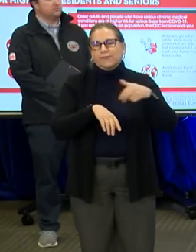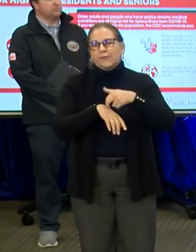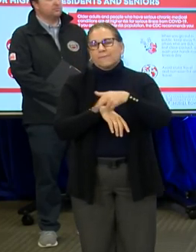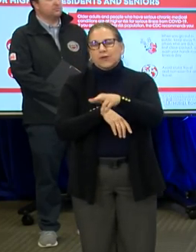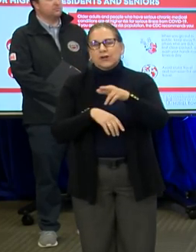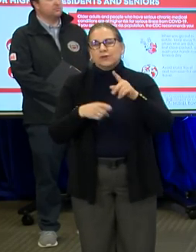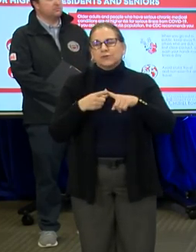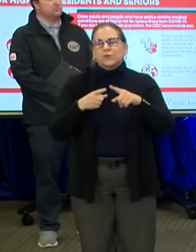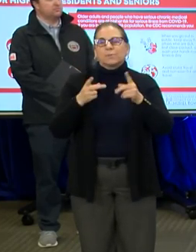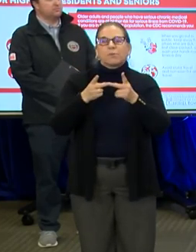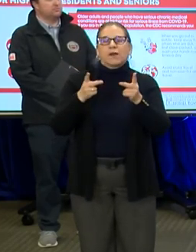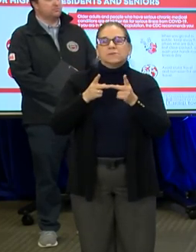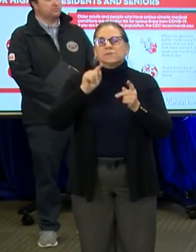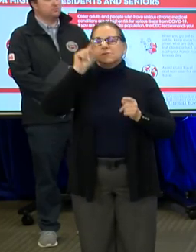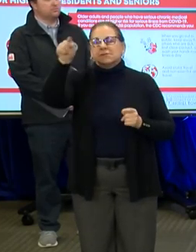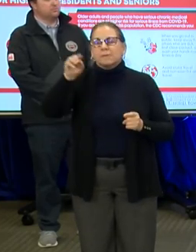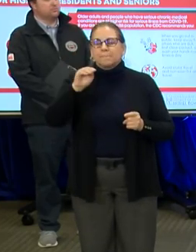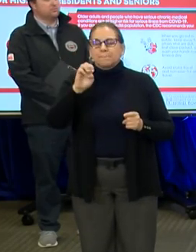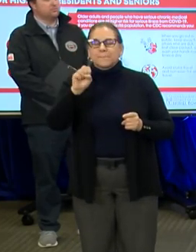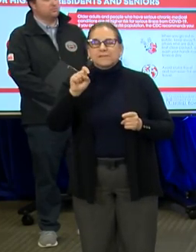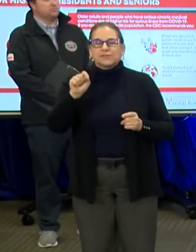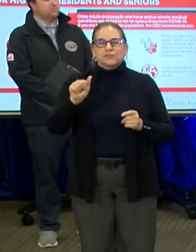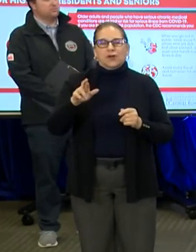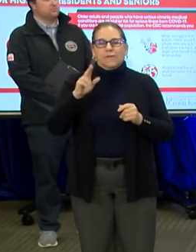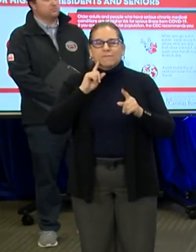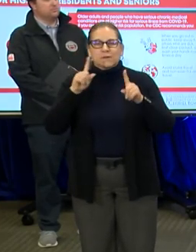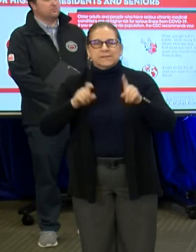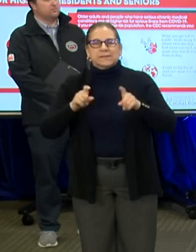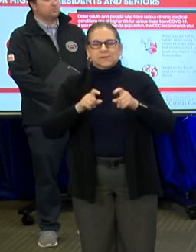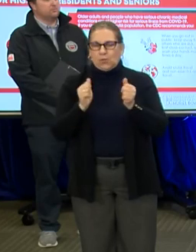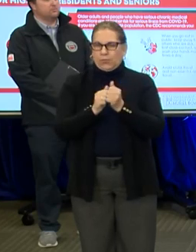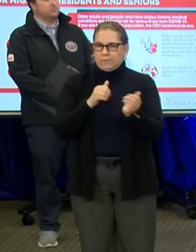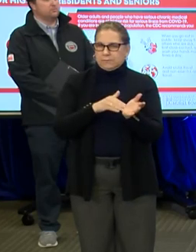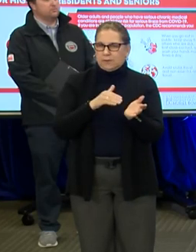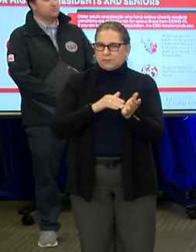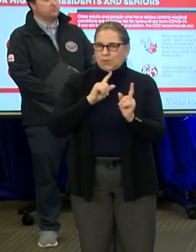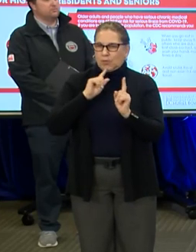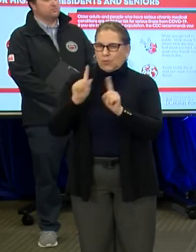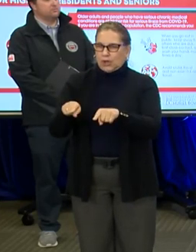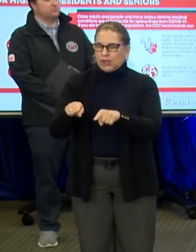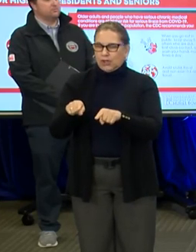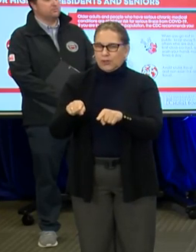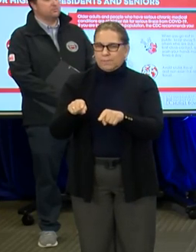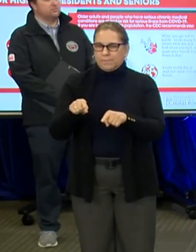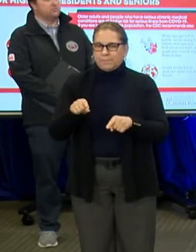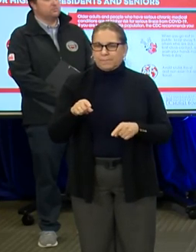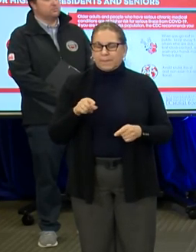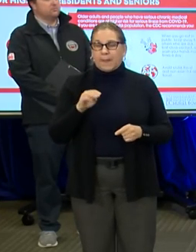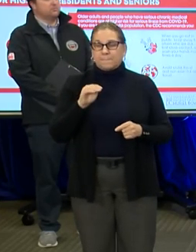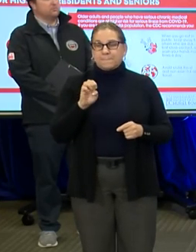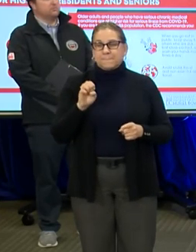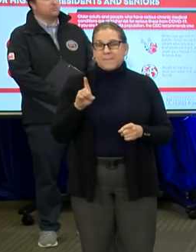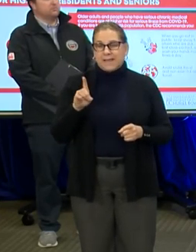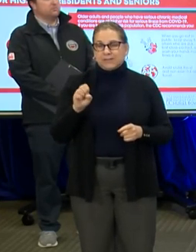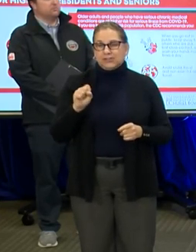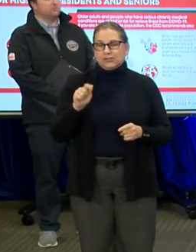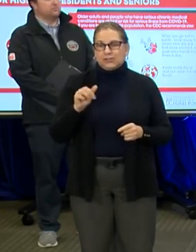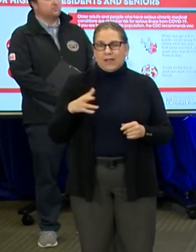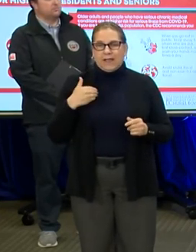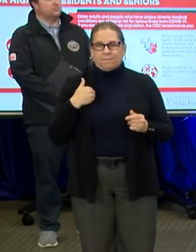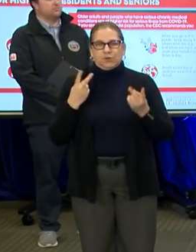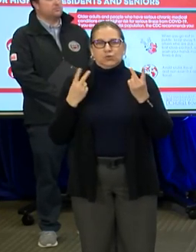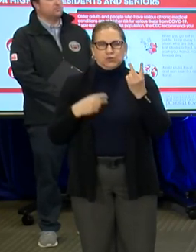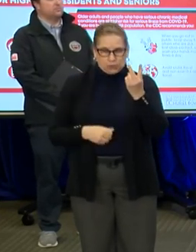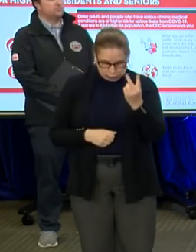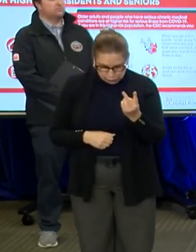order. MedStar Health also has two urgent care facilities in the District of Columbia, one on Capitol Hill and